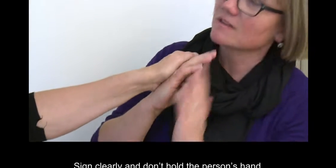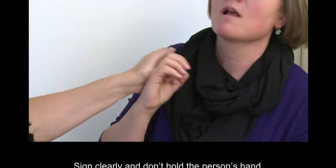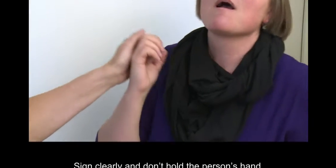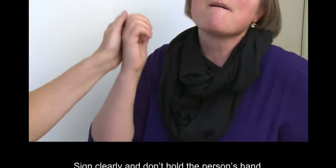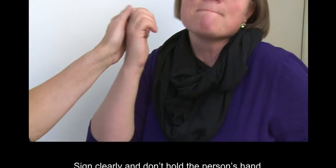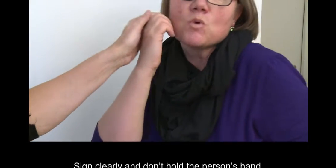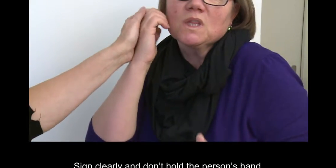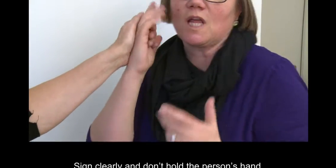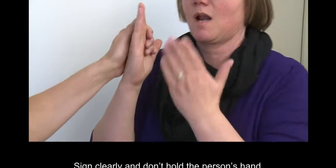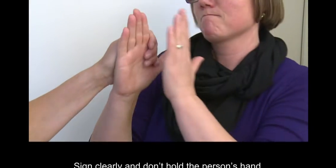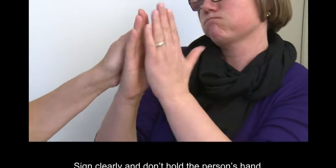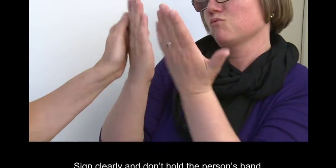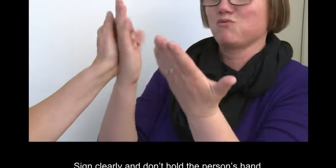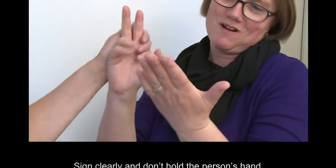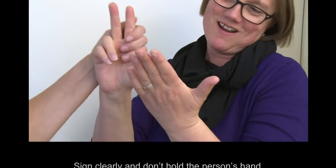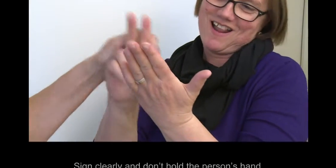the person's hand.